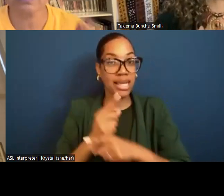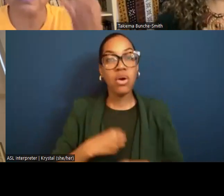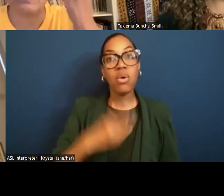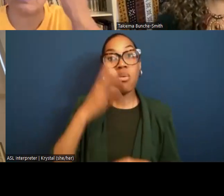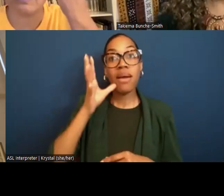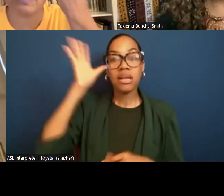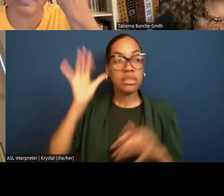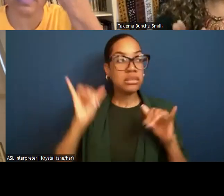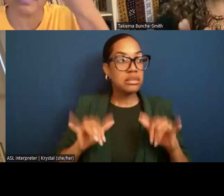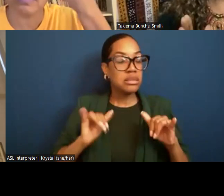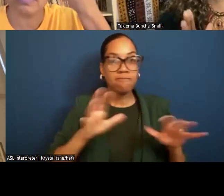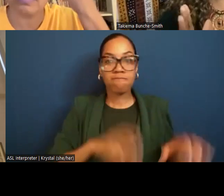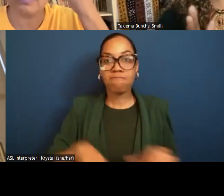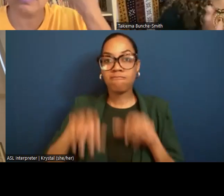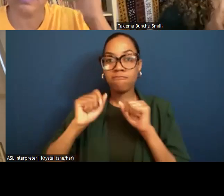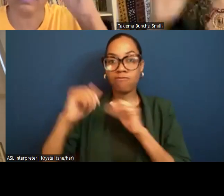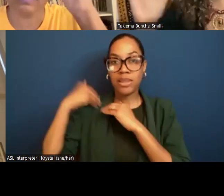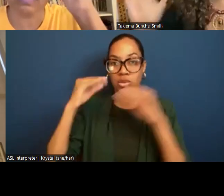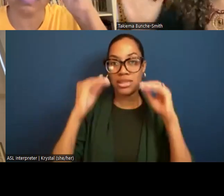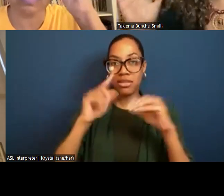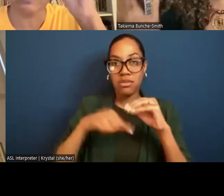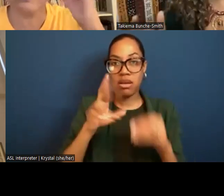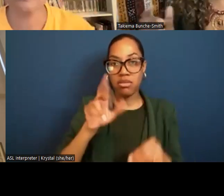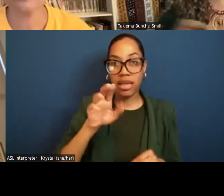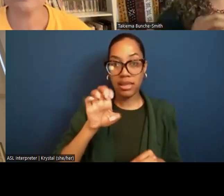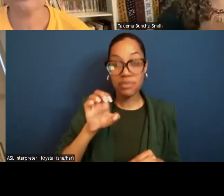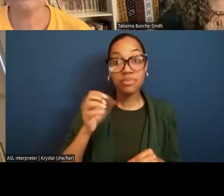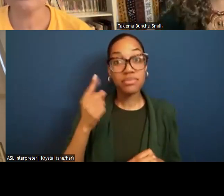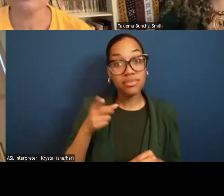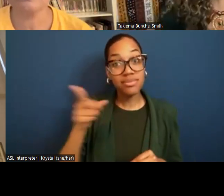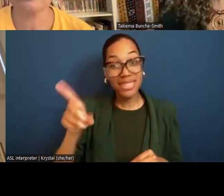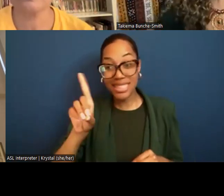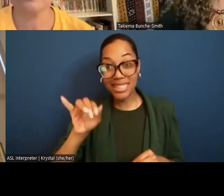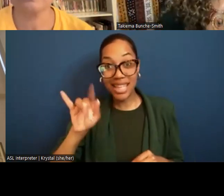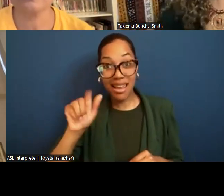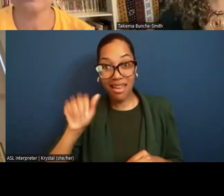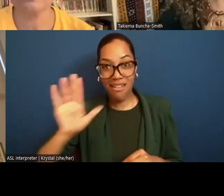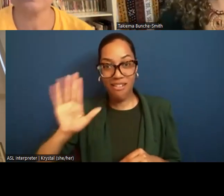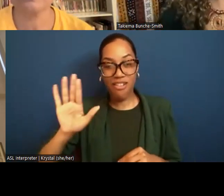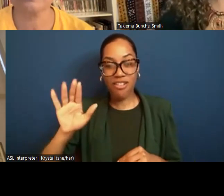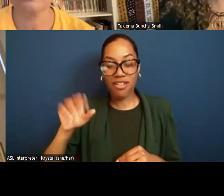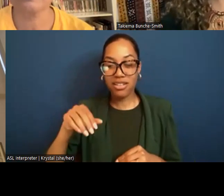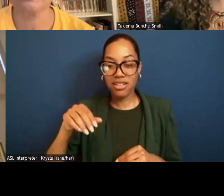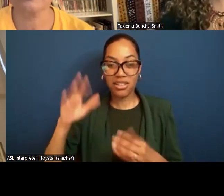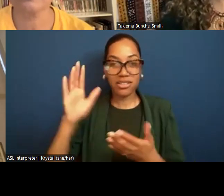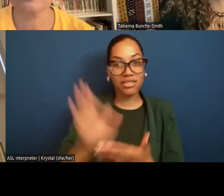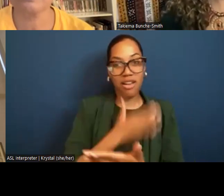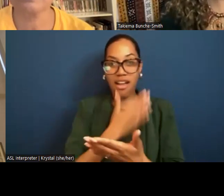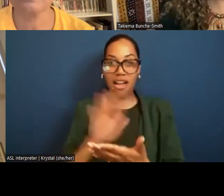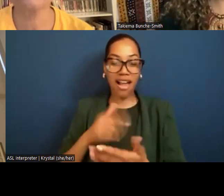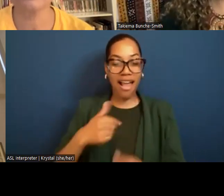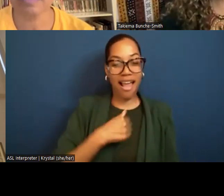similar to Deanna Flowers, I love my hair, and books. And now we have Gracie's Corner,